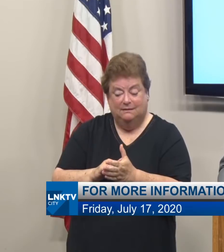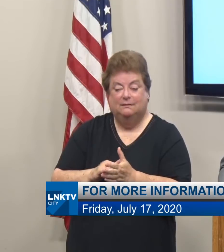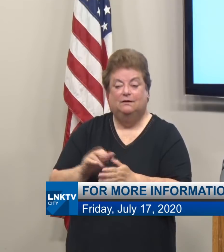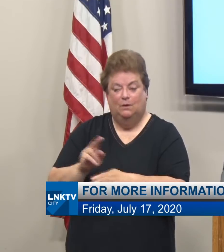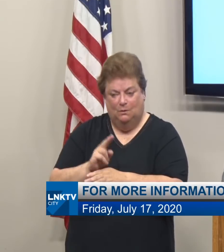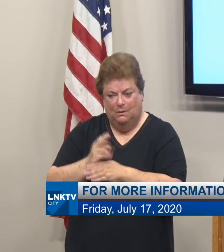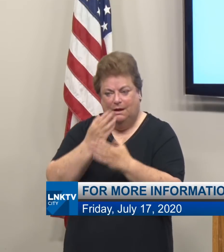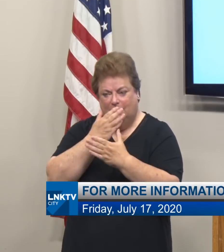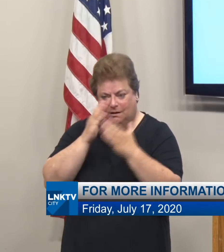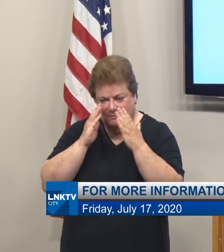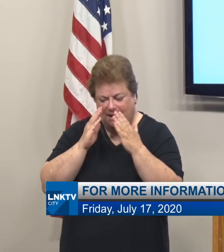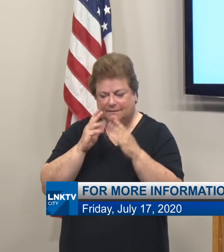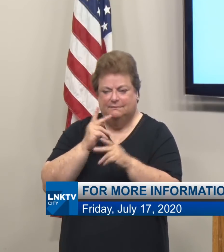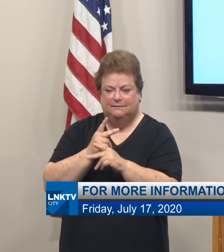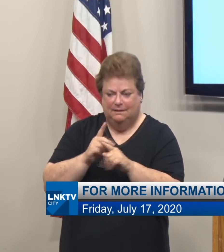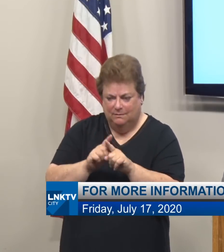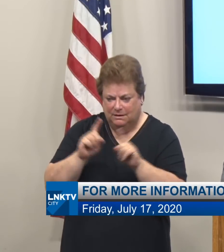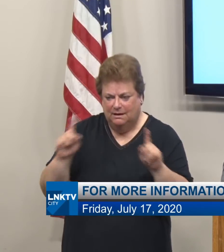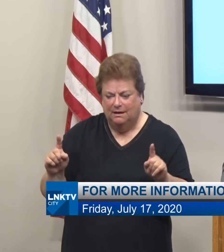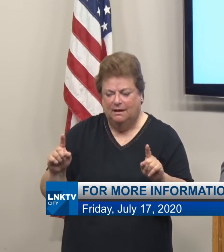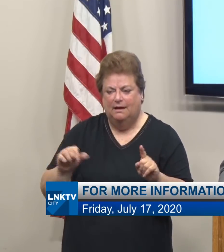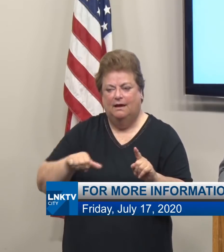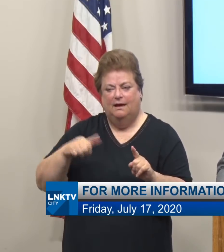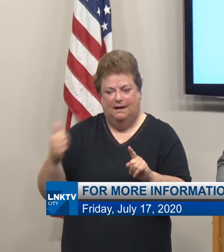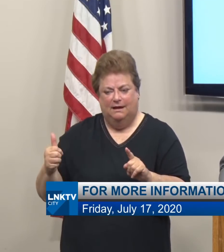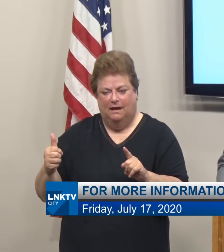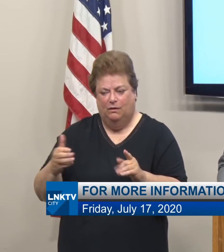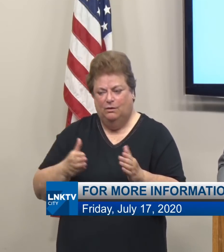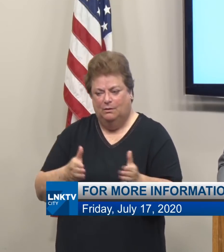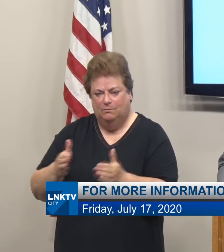and by social distancing and other health measures.